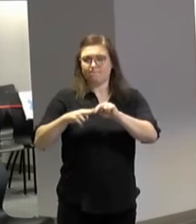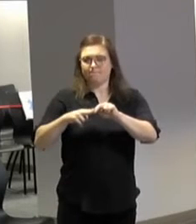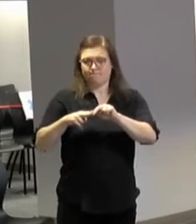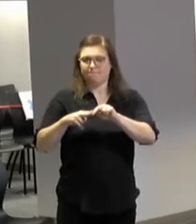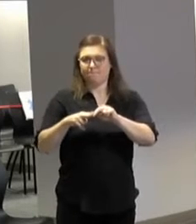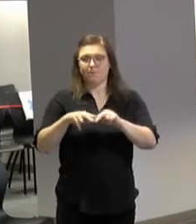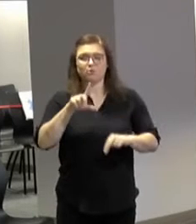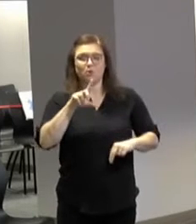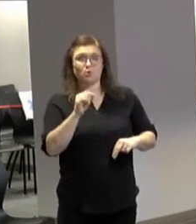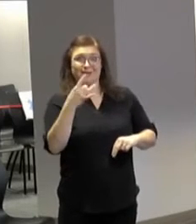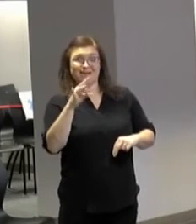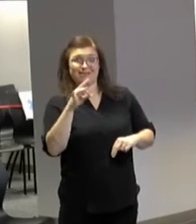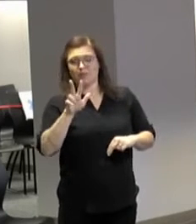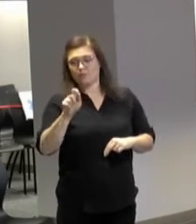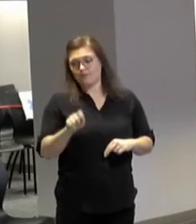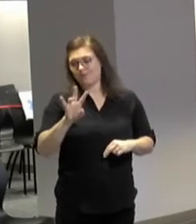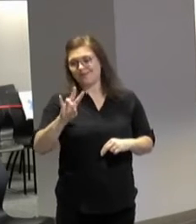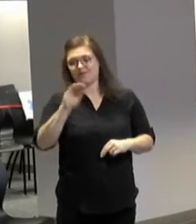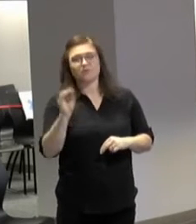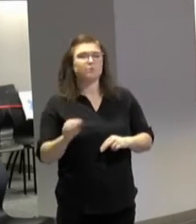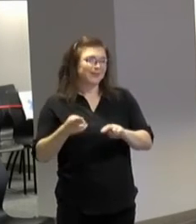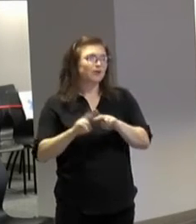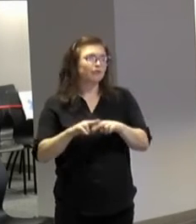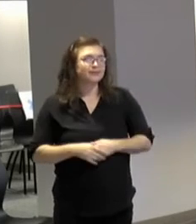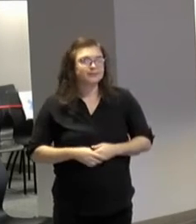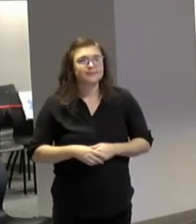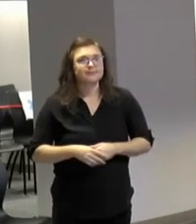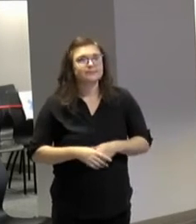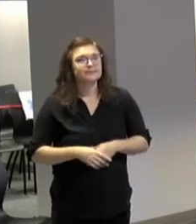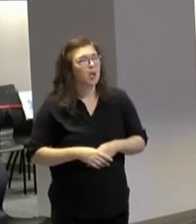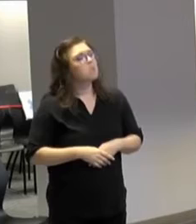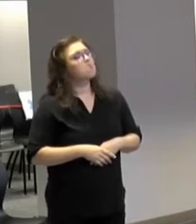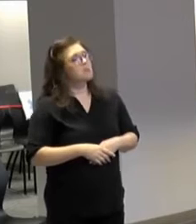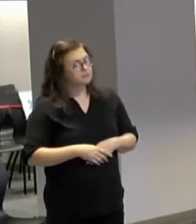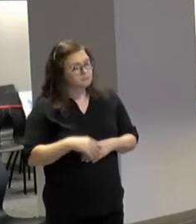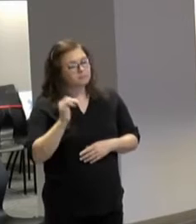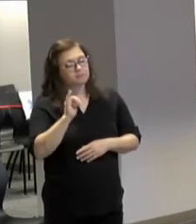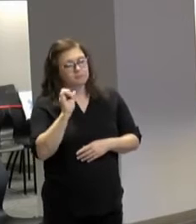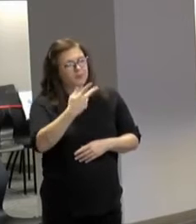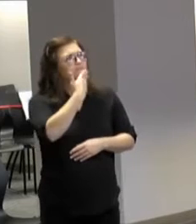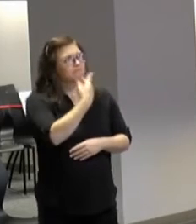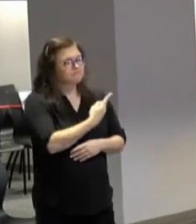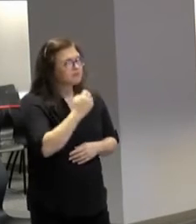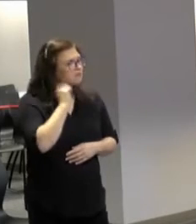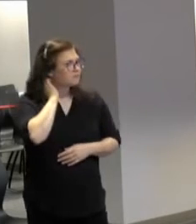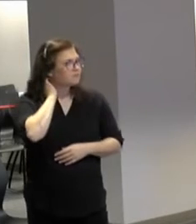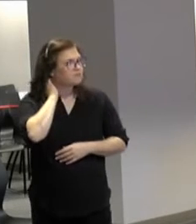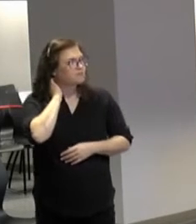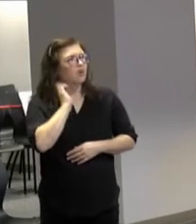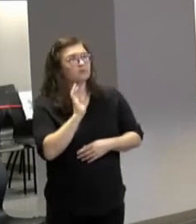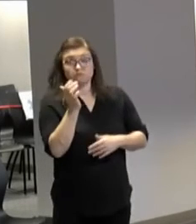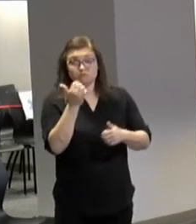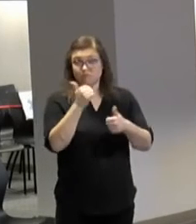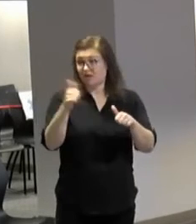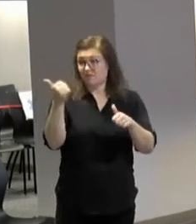was, 3.7%. Okay. Thank you. Any other questions, comments?